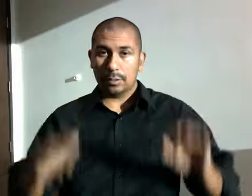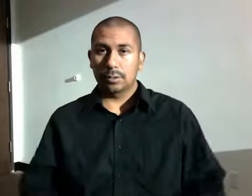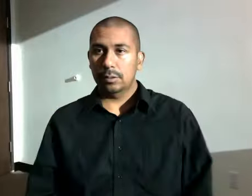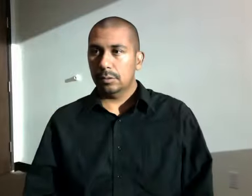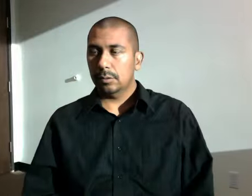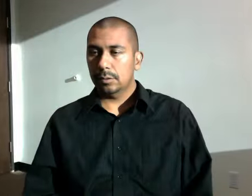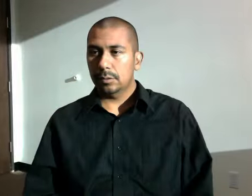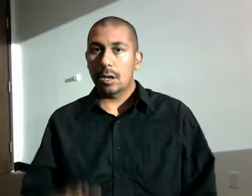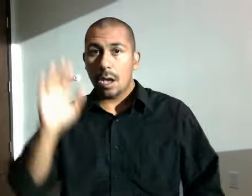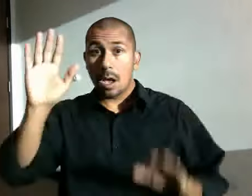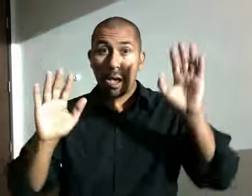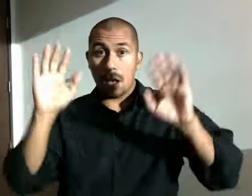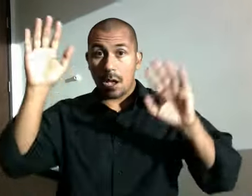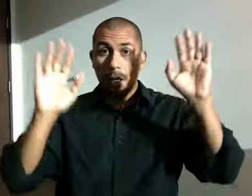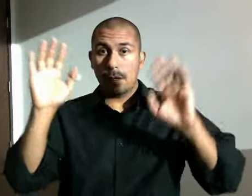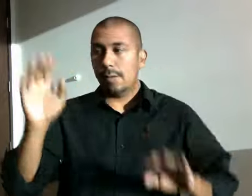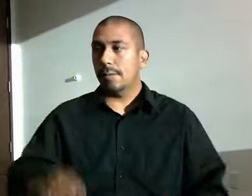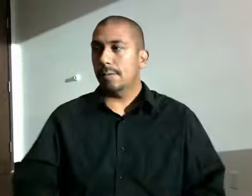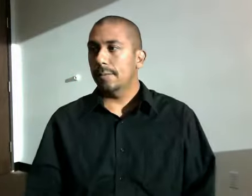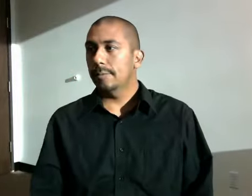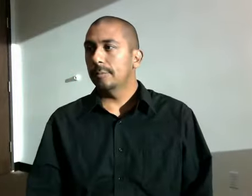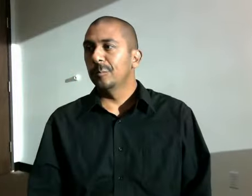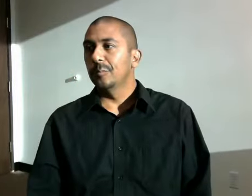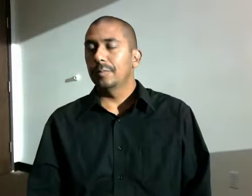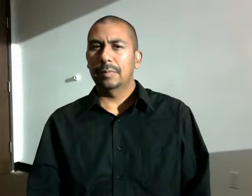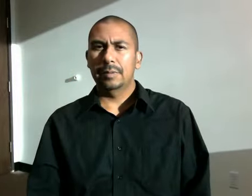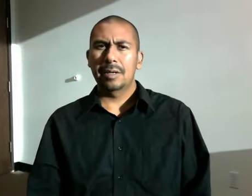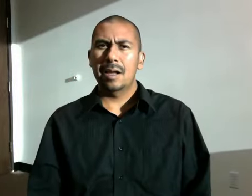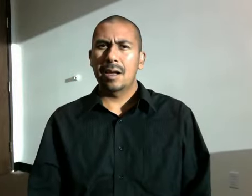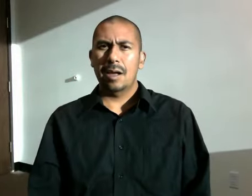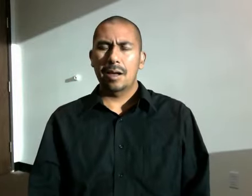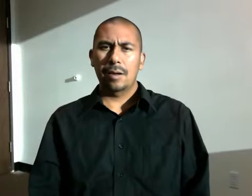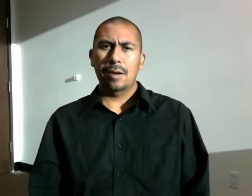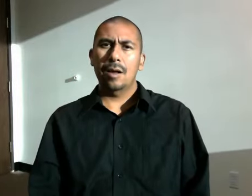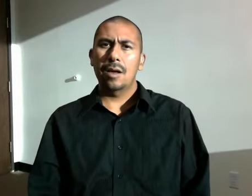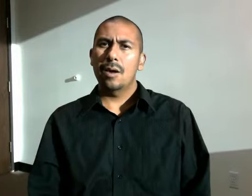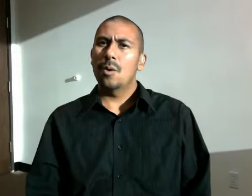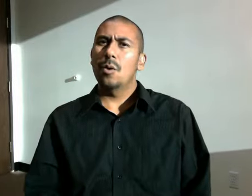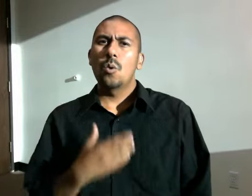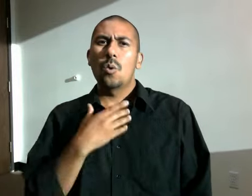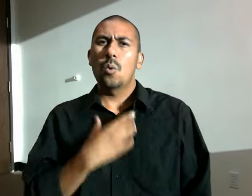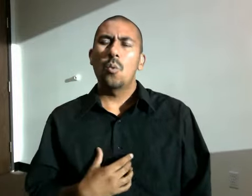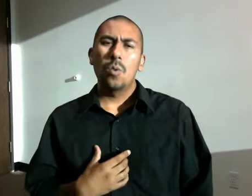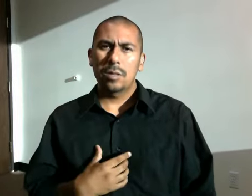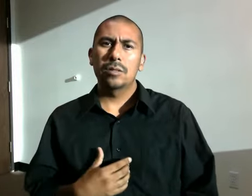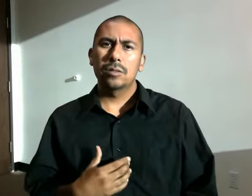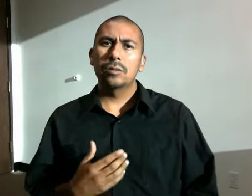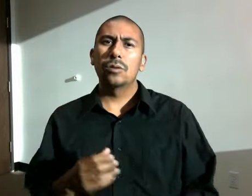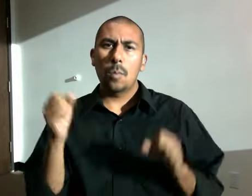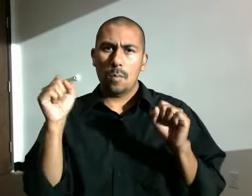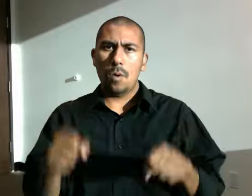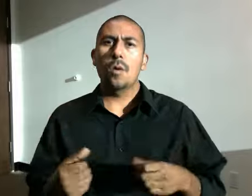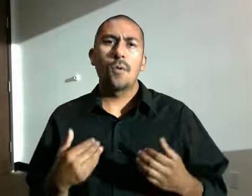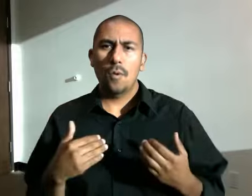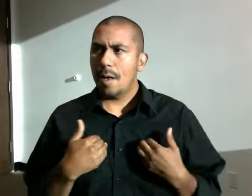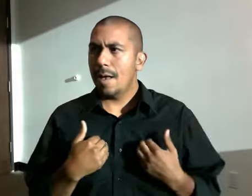There's many things I wish I would have been able to have, like the old monk's bench, which was in fact a bench which